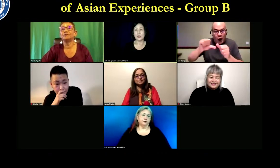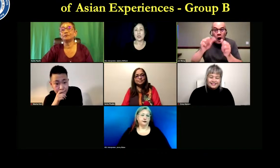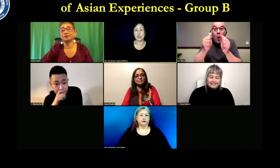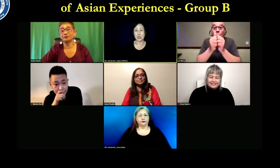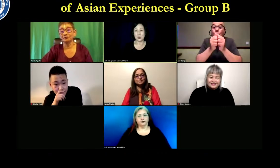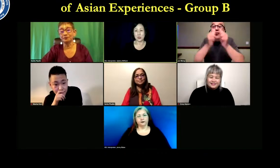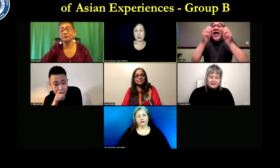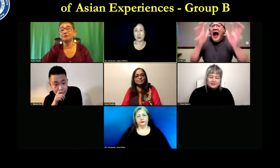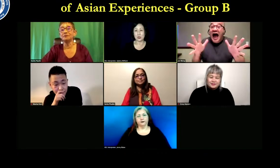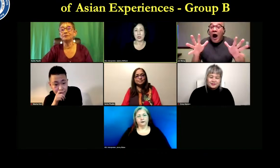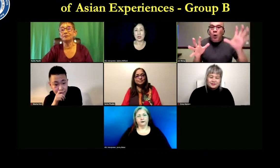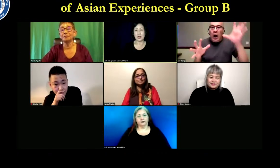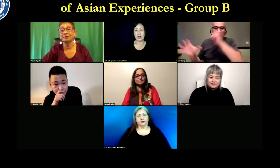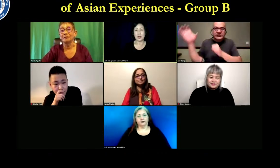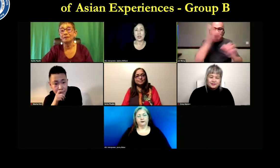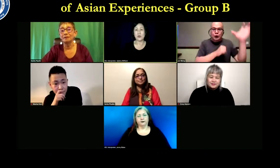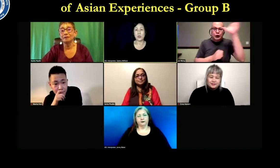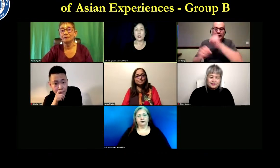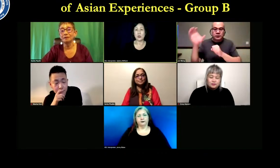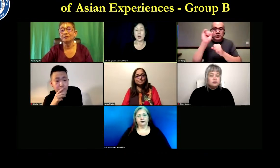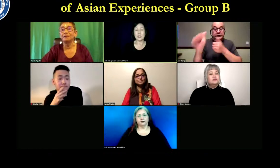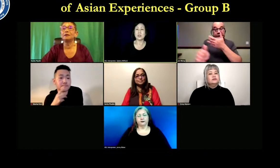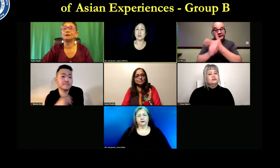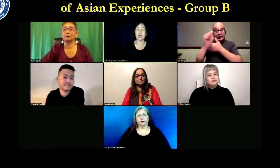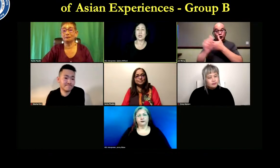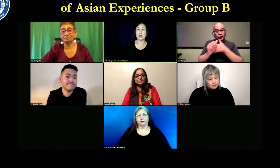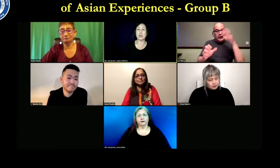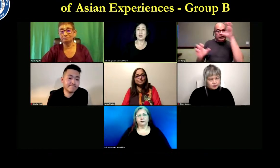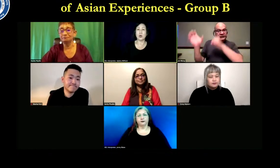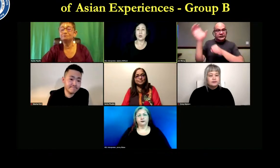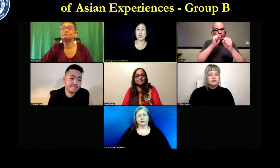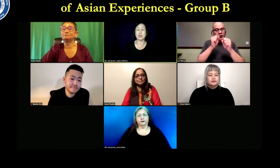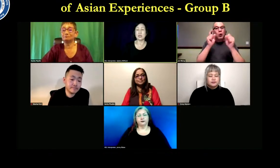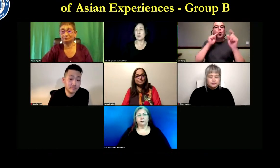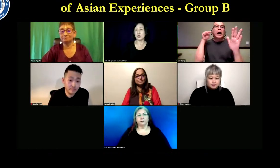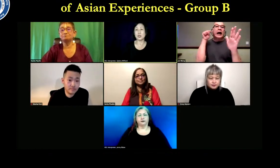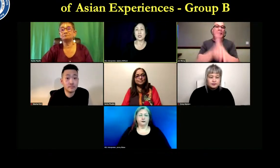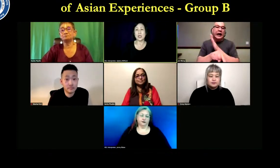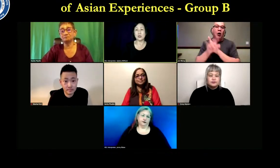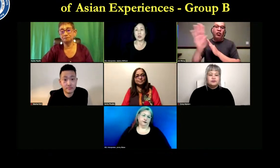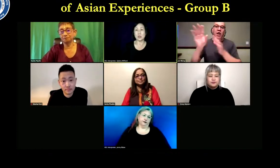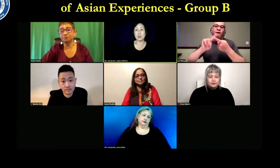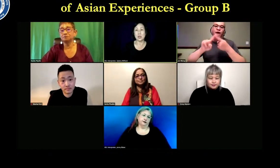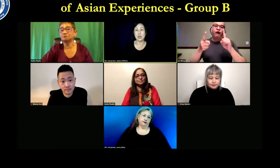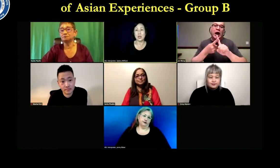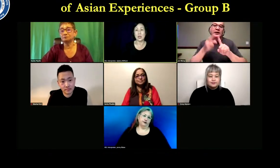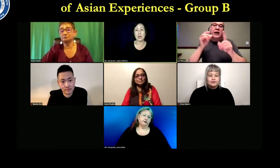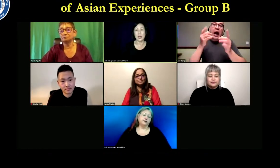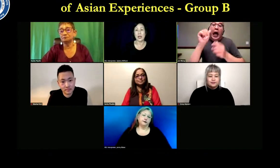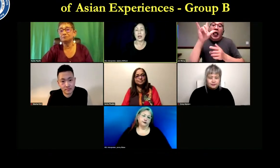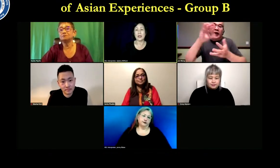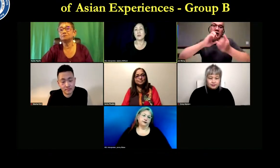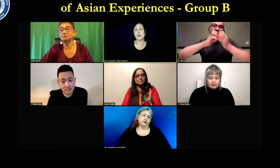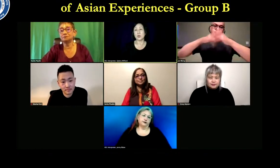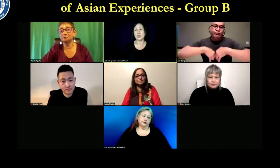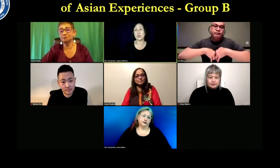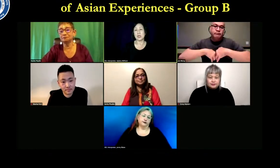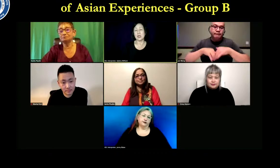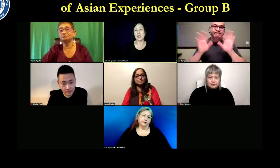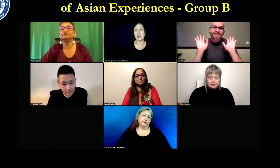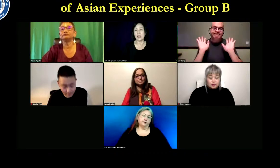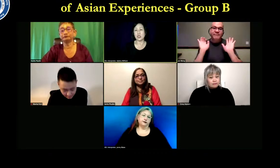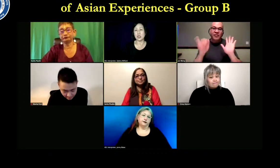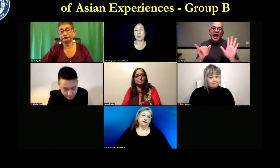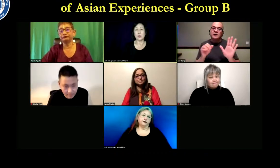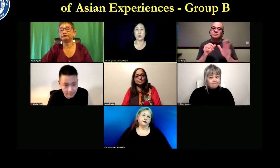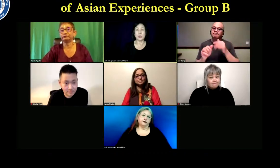this word of getting to know each other. If we do not, you know, then assumptions are dangerous. And of course,